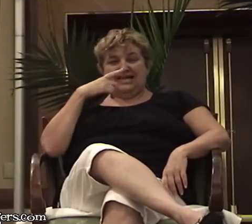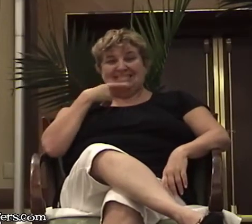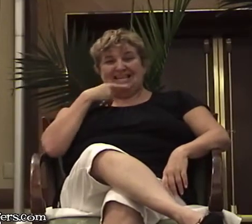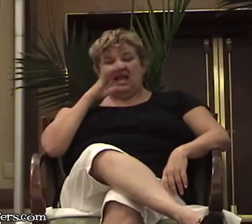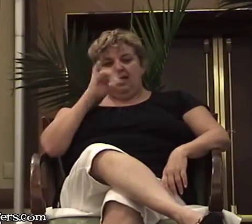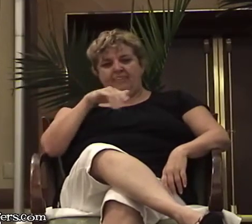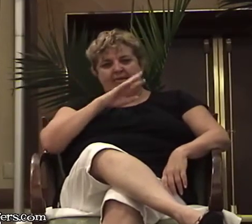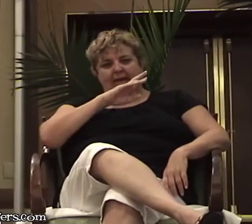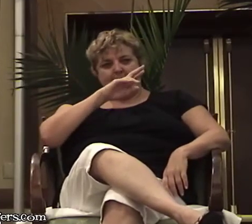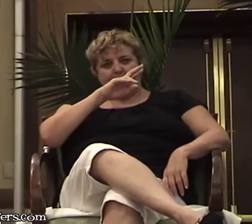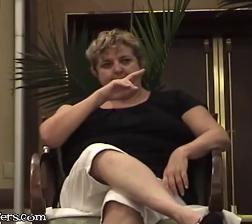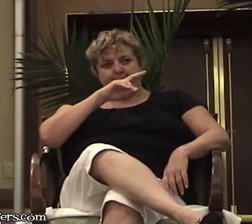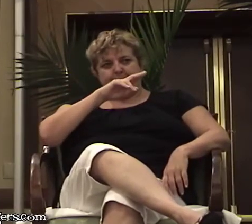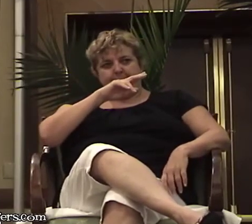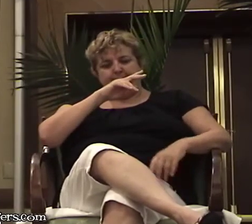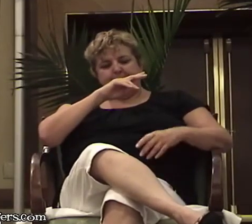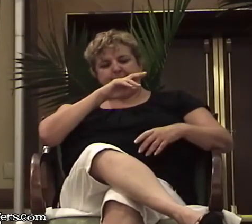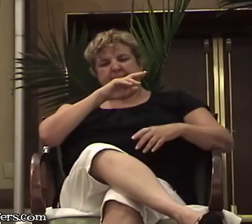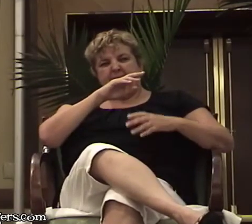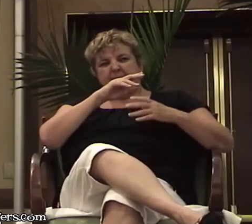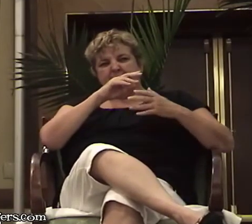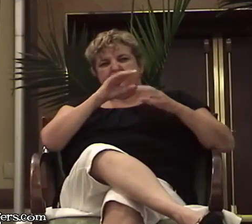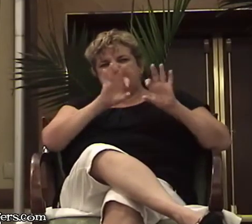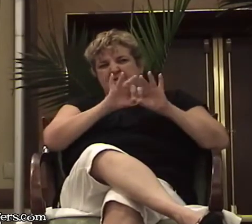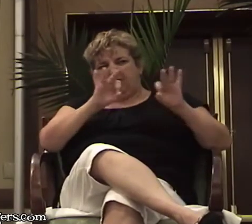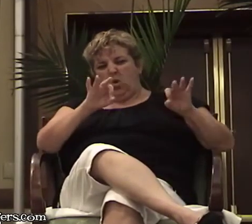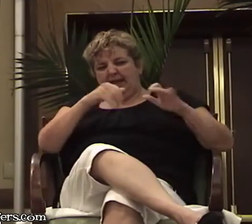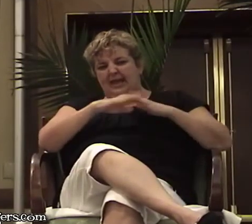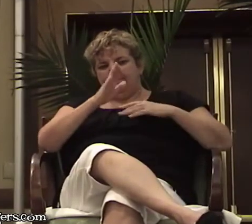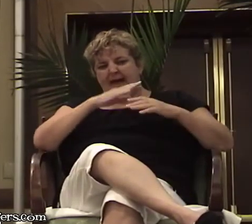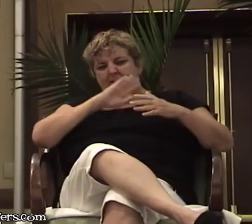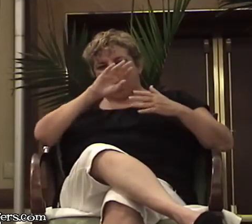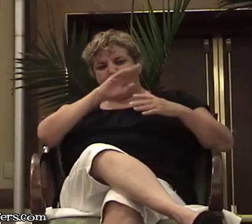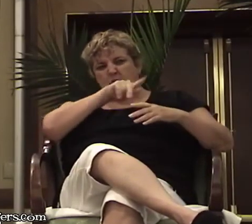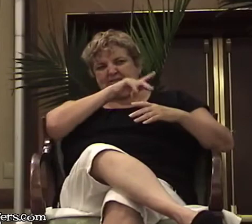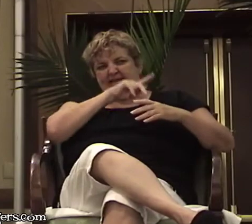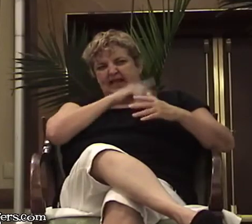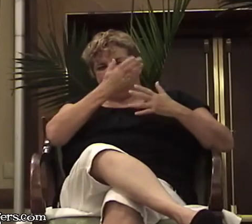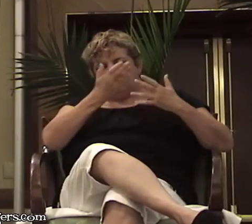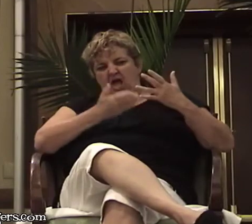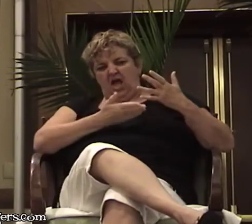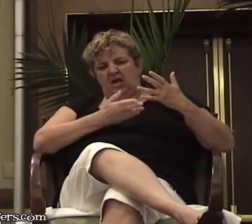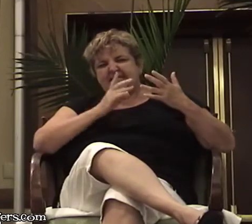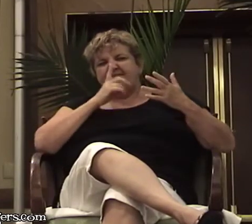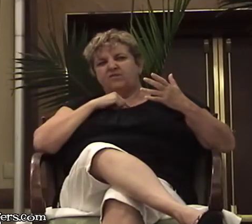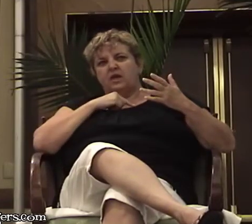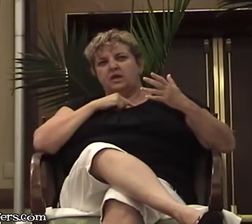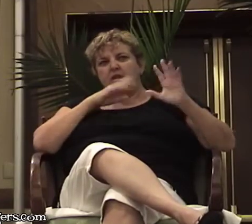file is fake. He goes, what? So he opens it up and he holds it up to the light and he goes, you are